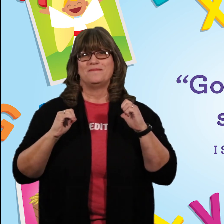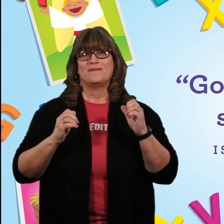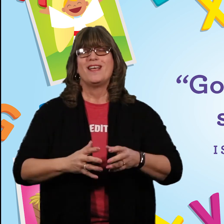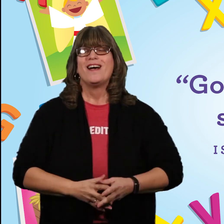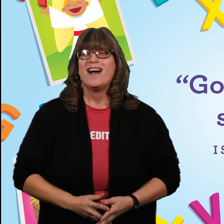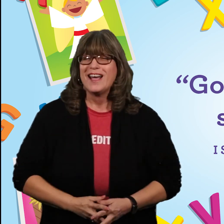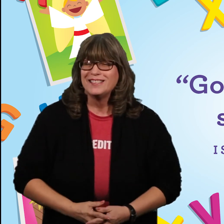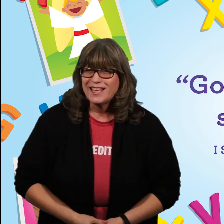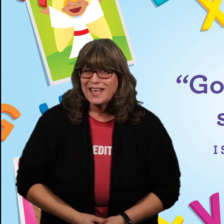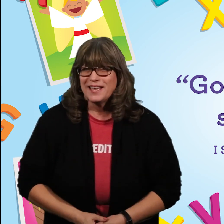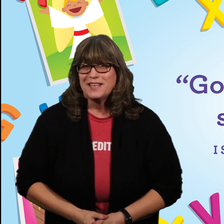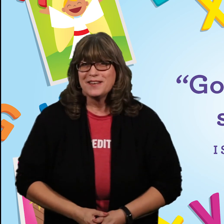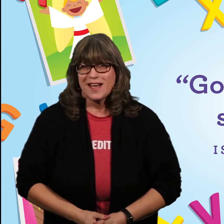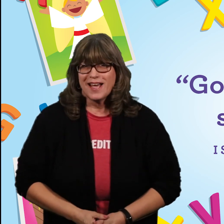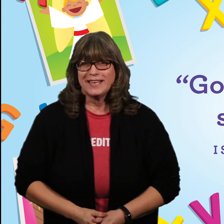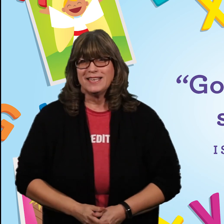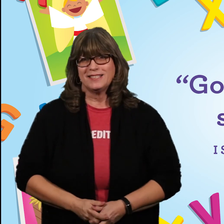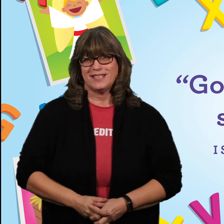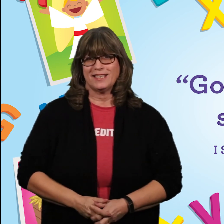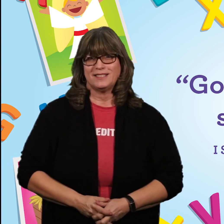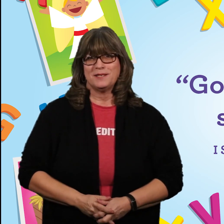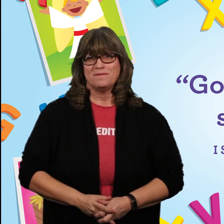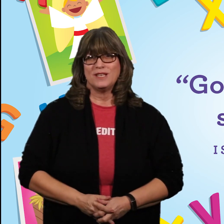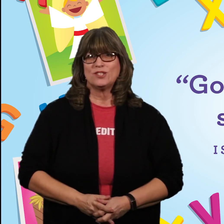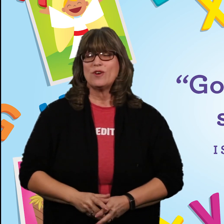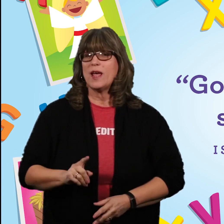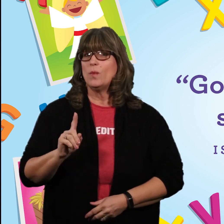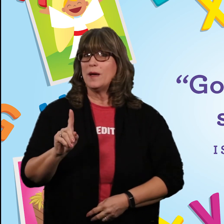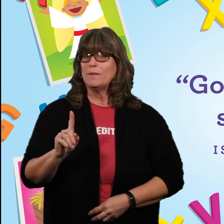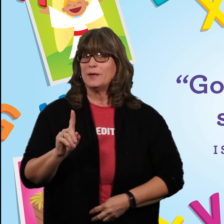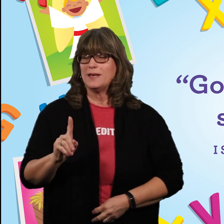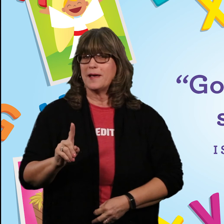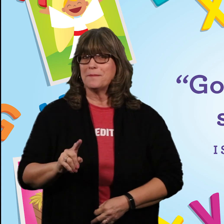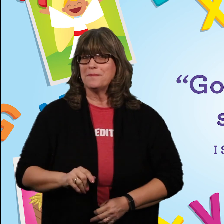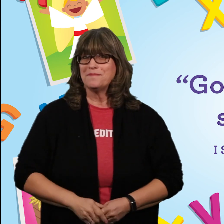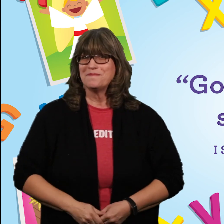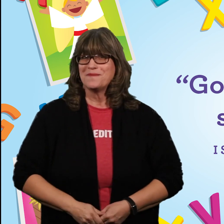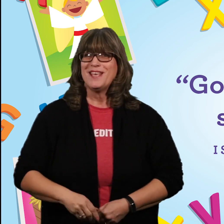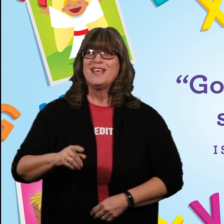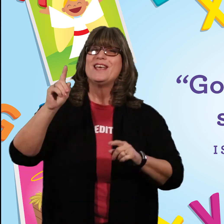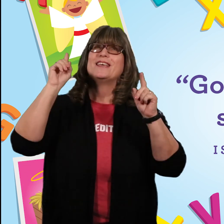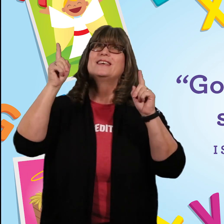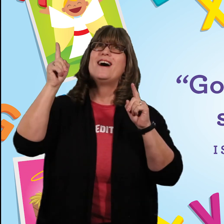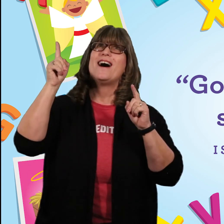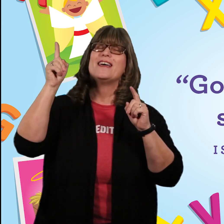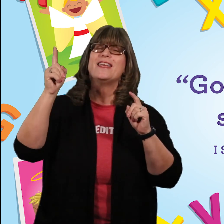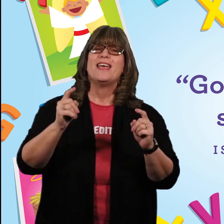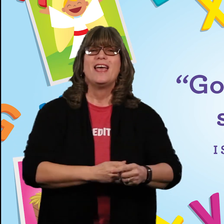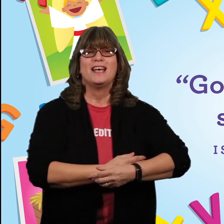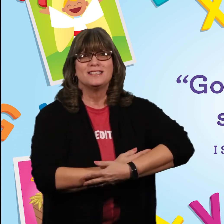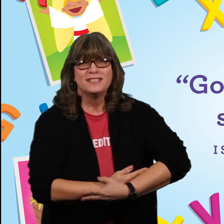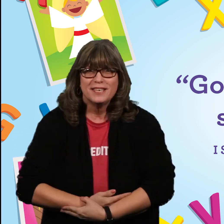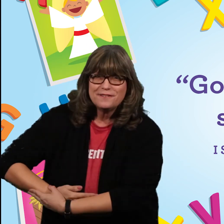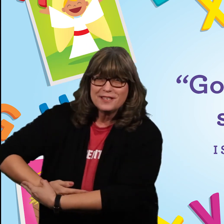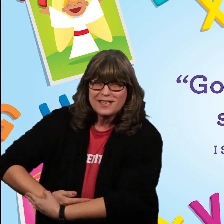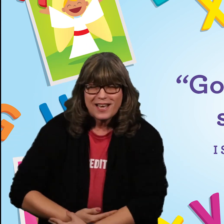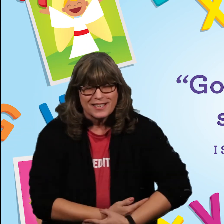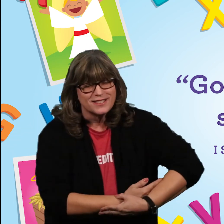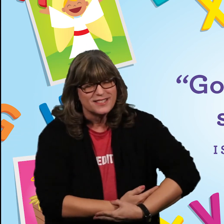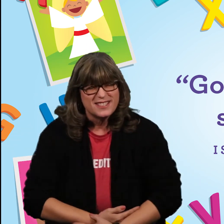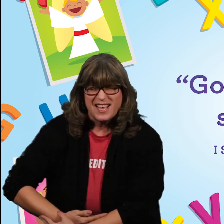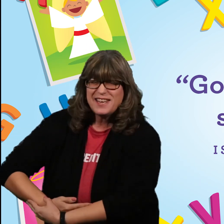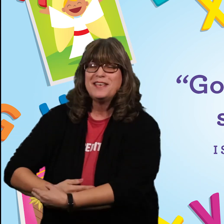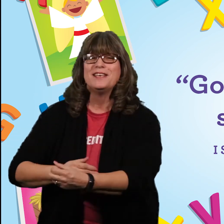Isaiah 9-6 Let's try it one more time God has given